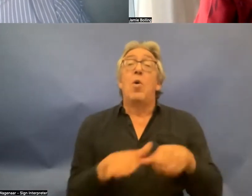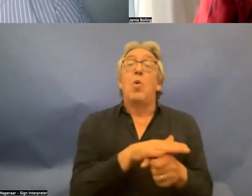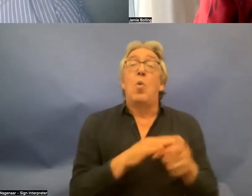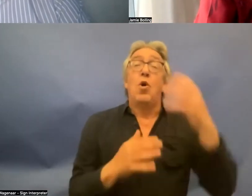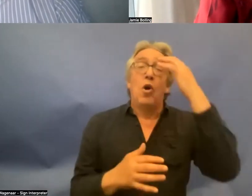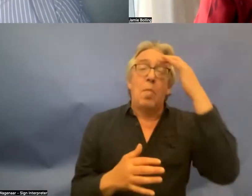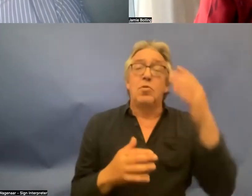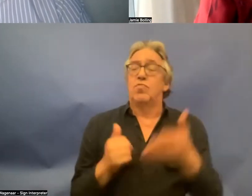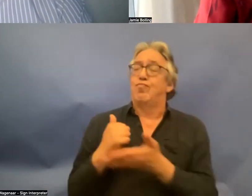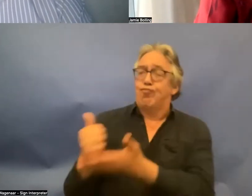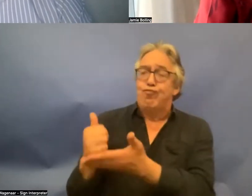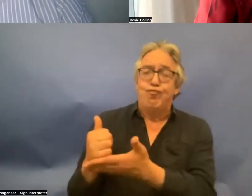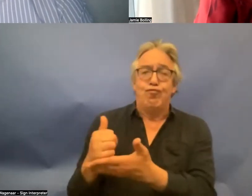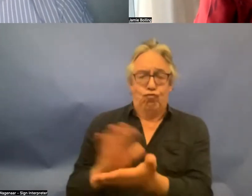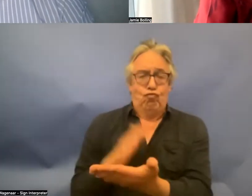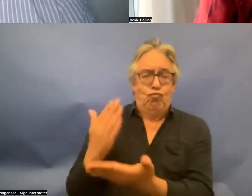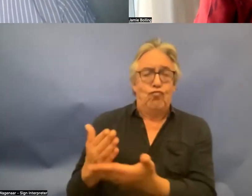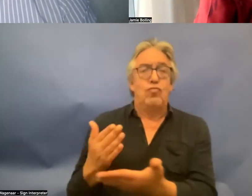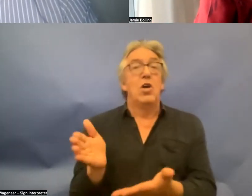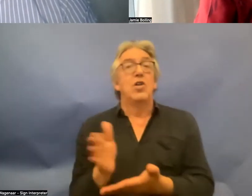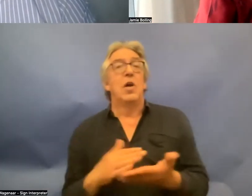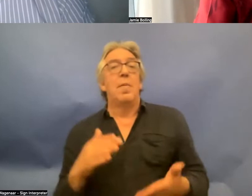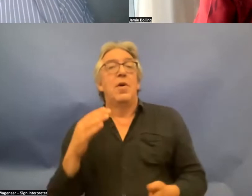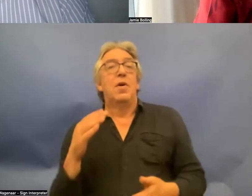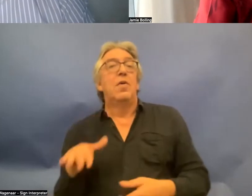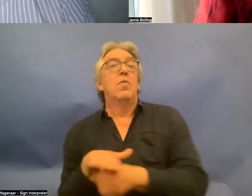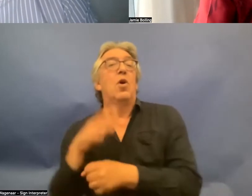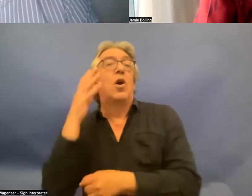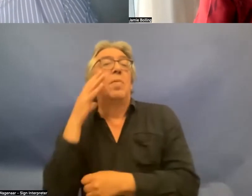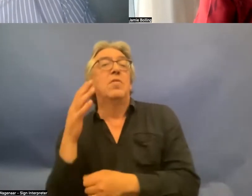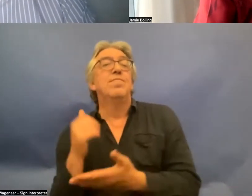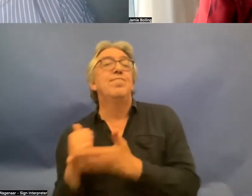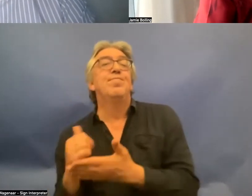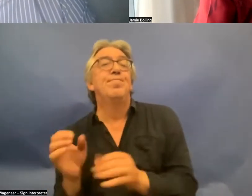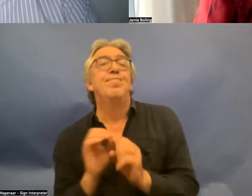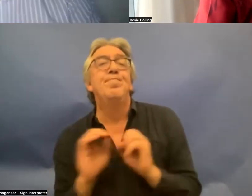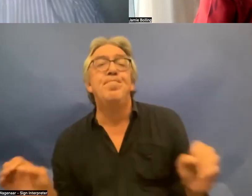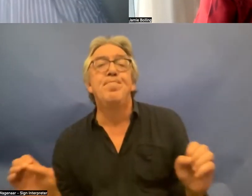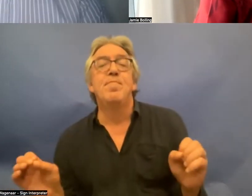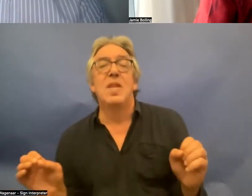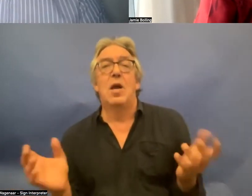not stable. Well, okay. It's just summarizing.